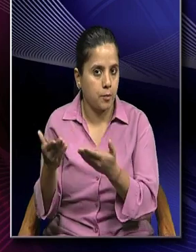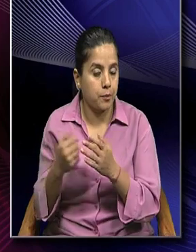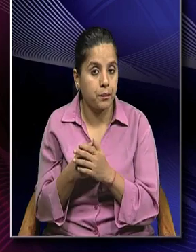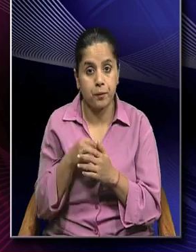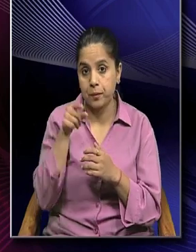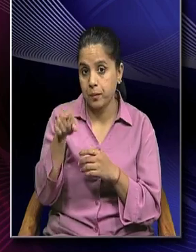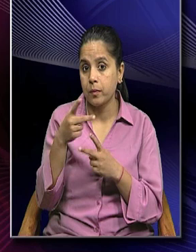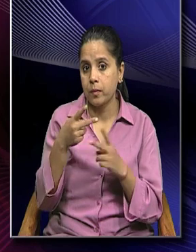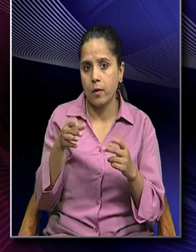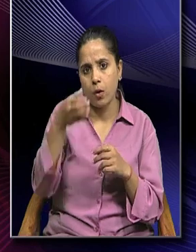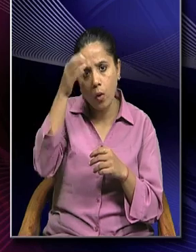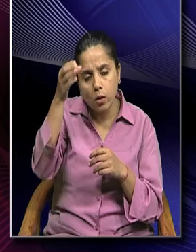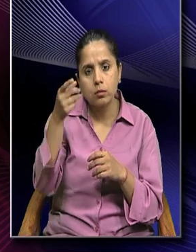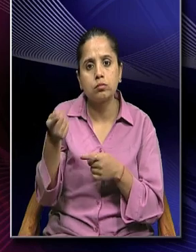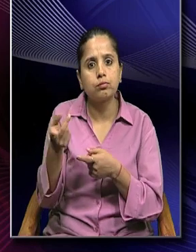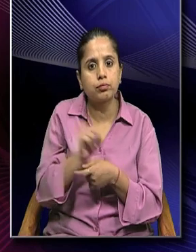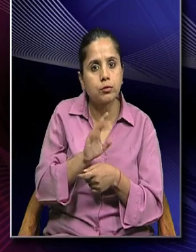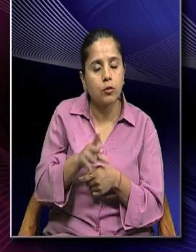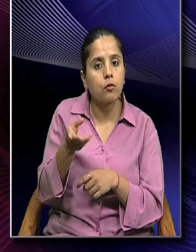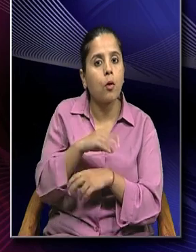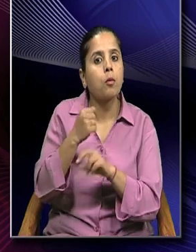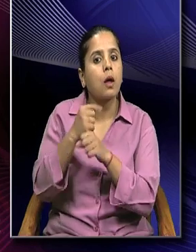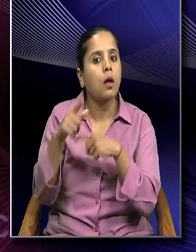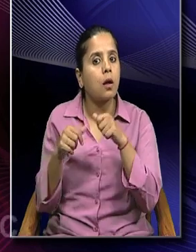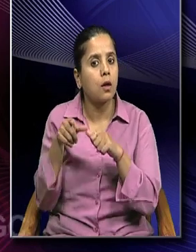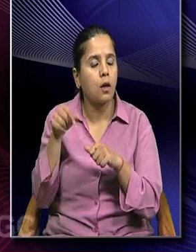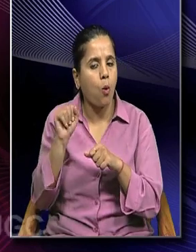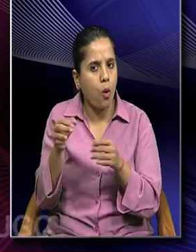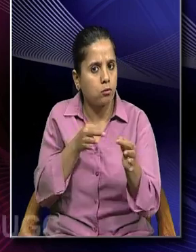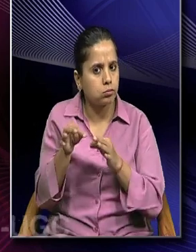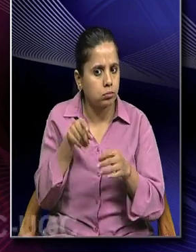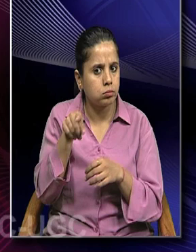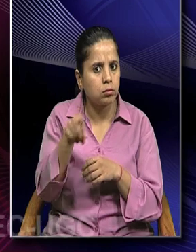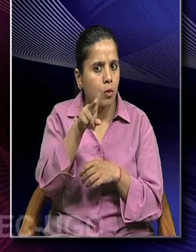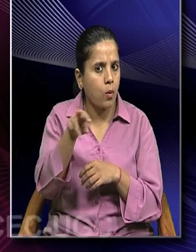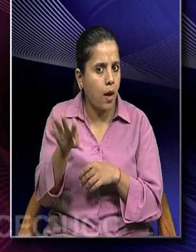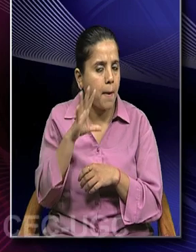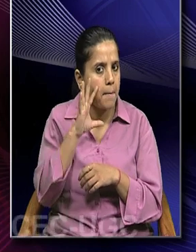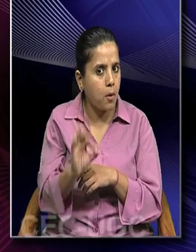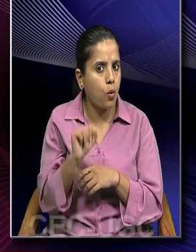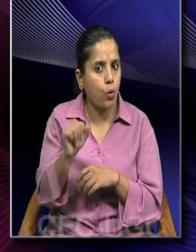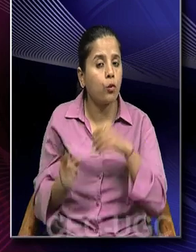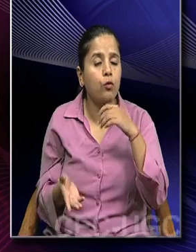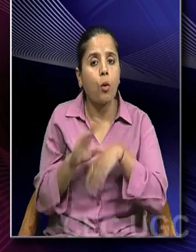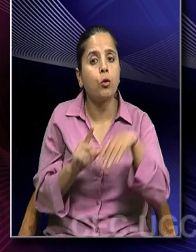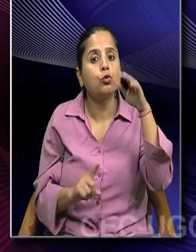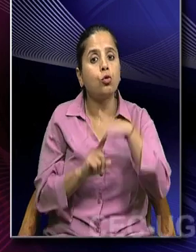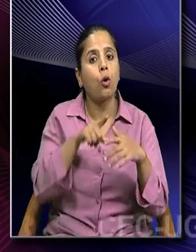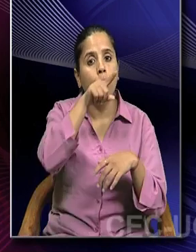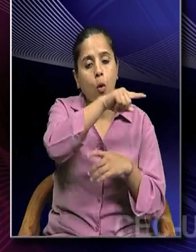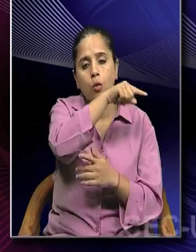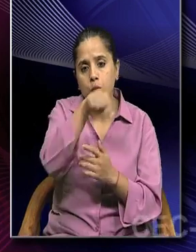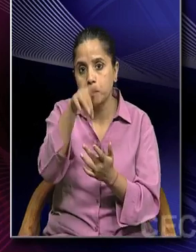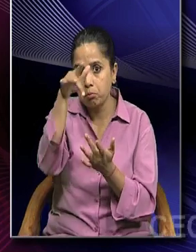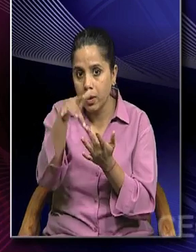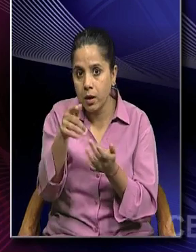taken several concepts from Gita to explain its relevance for the top management, for the middle management and